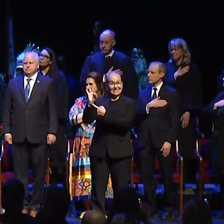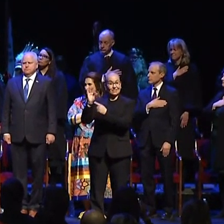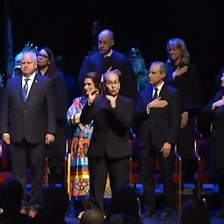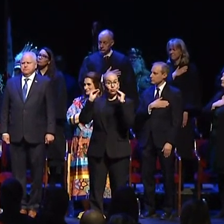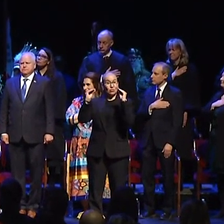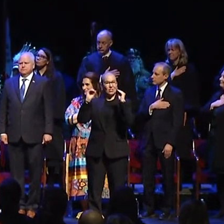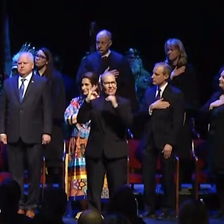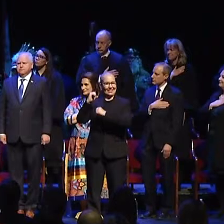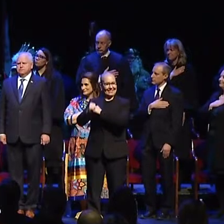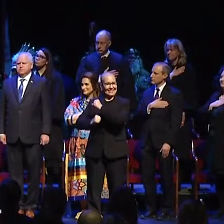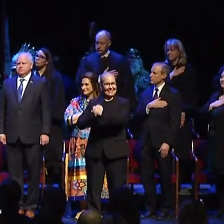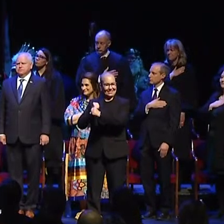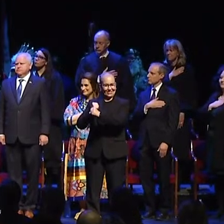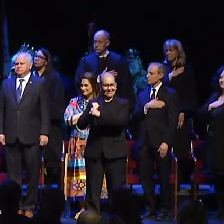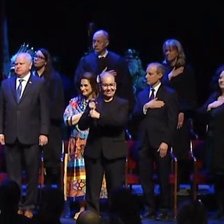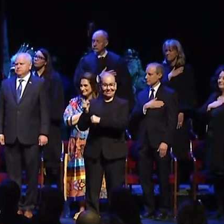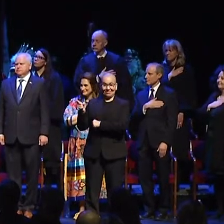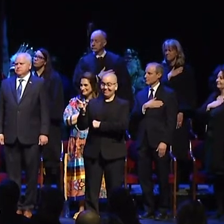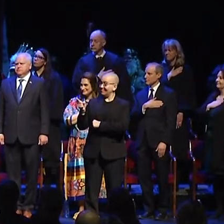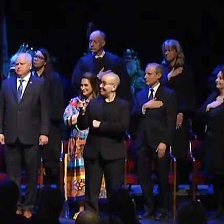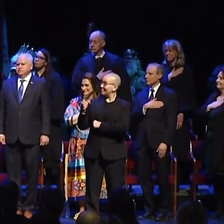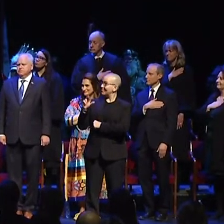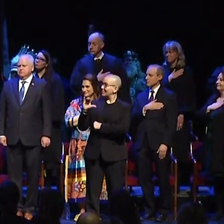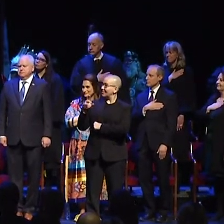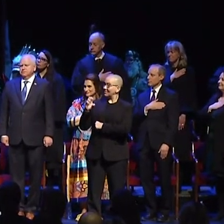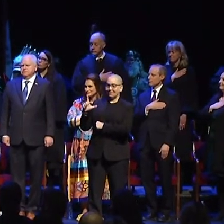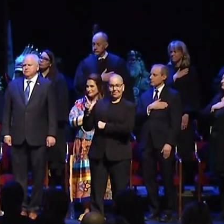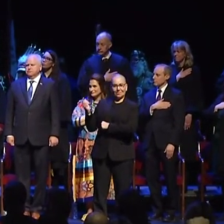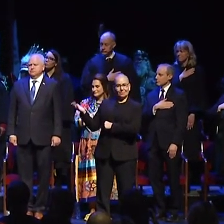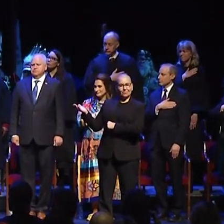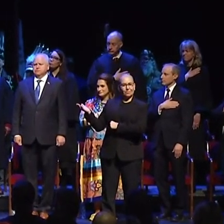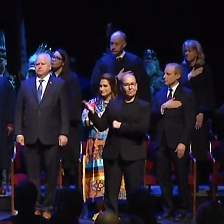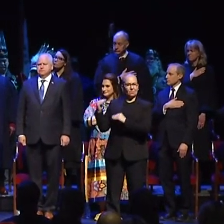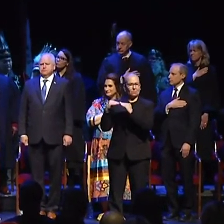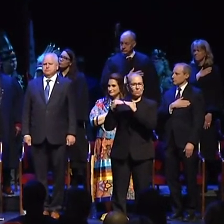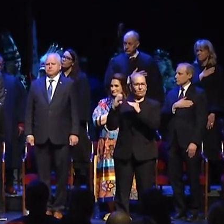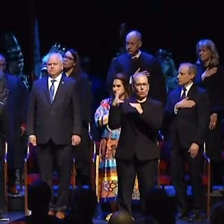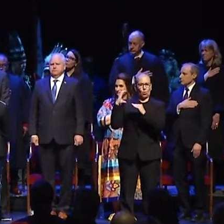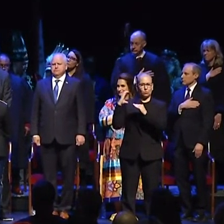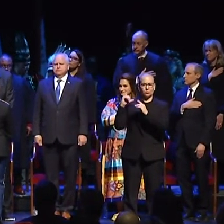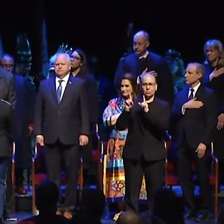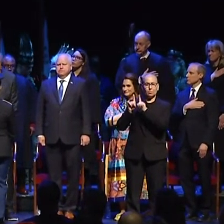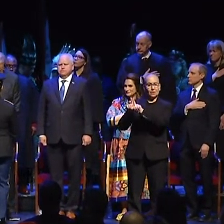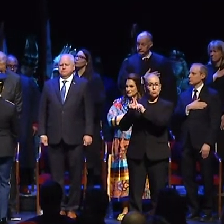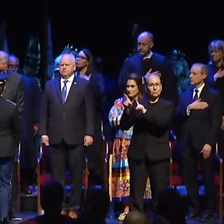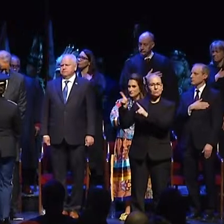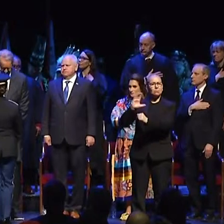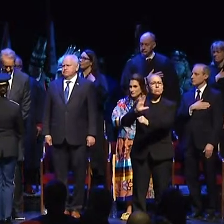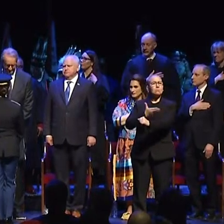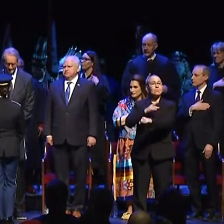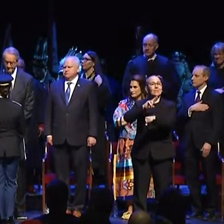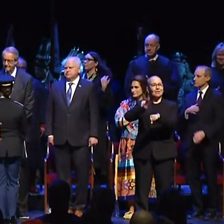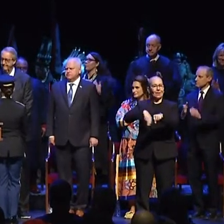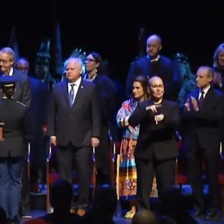Coach for the St. Louis Park School District, to sing our national anthem.